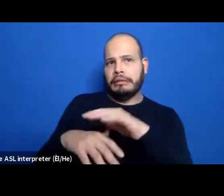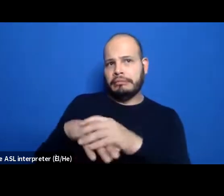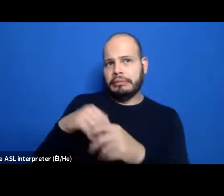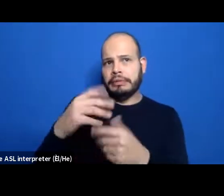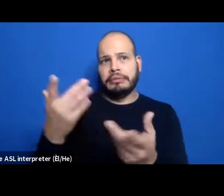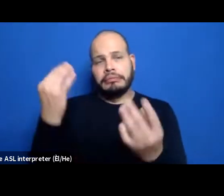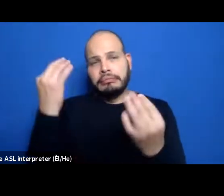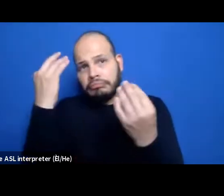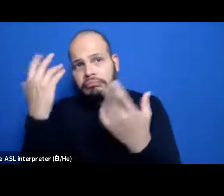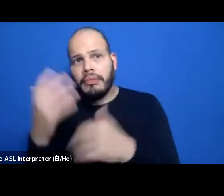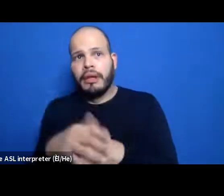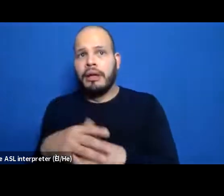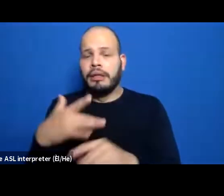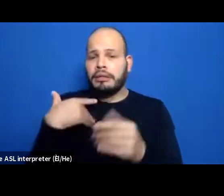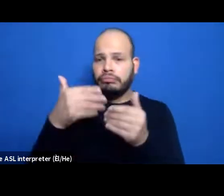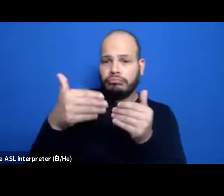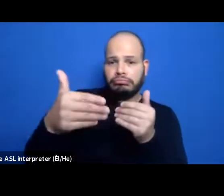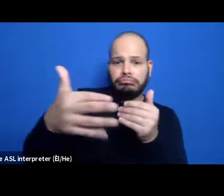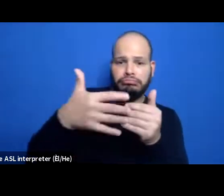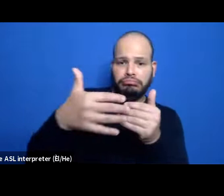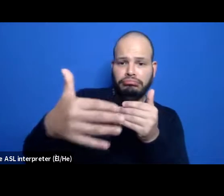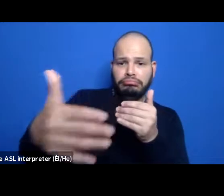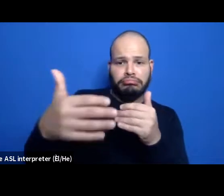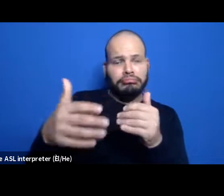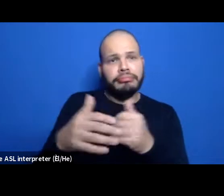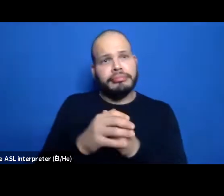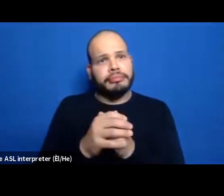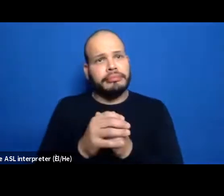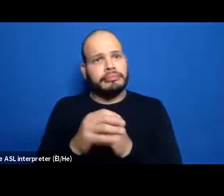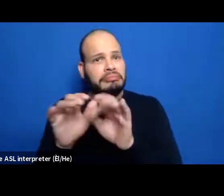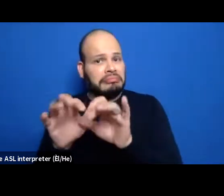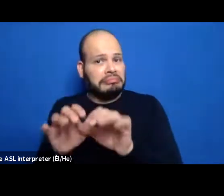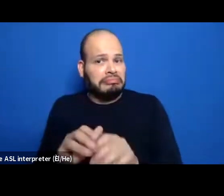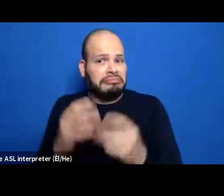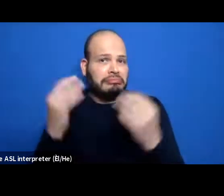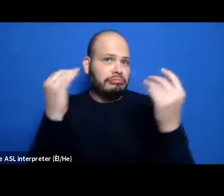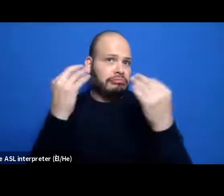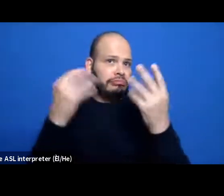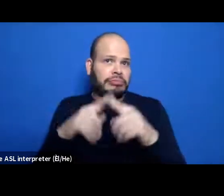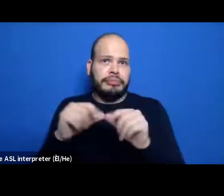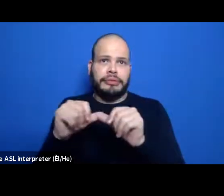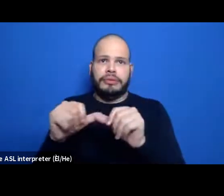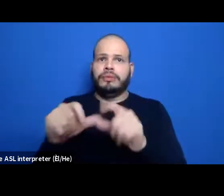this important work. I'll pass it to Chrissy to close us out.